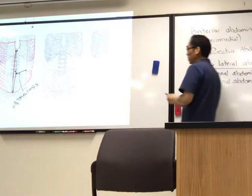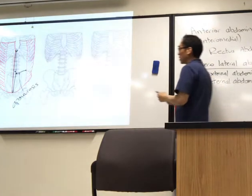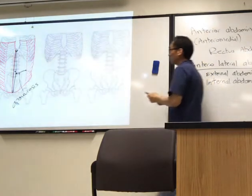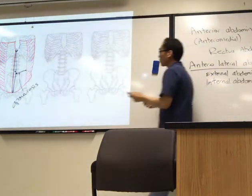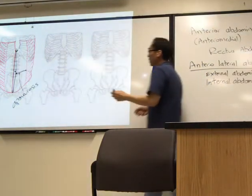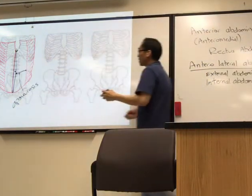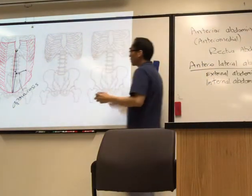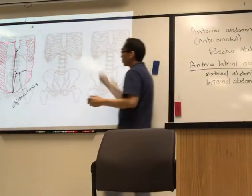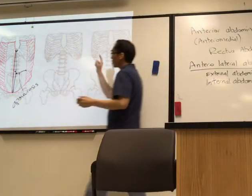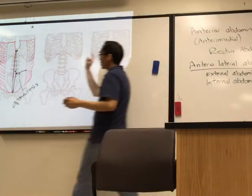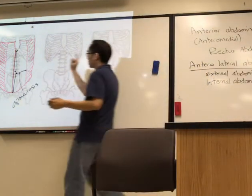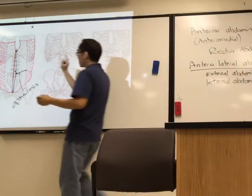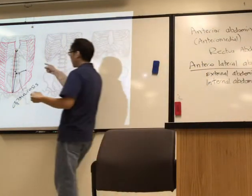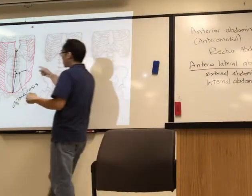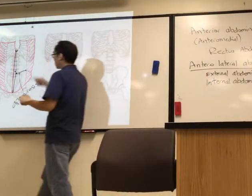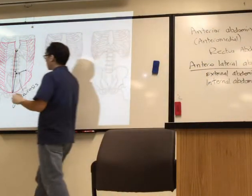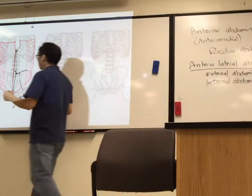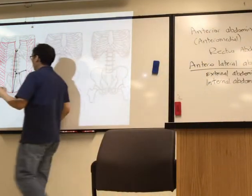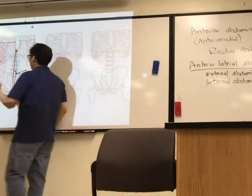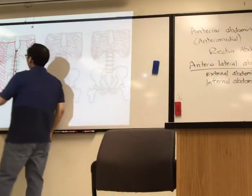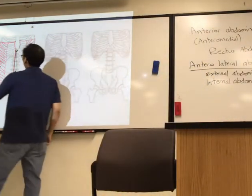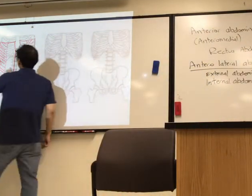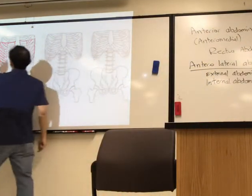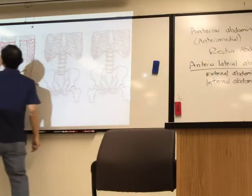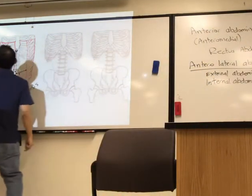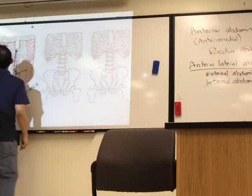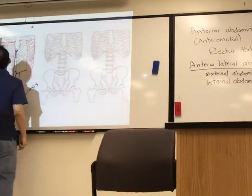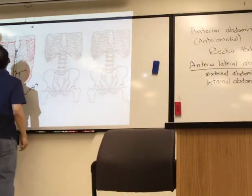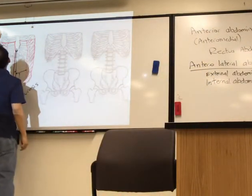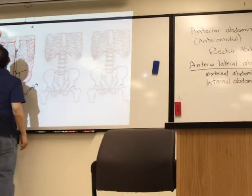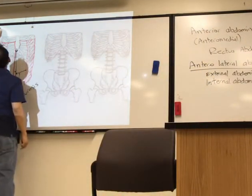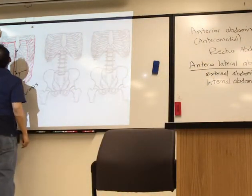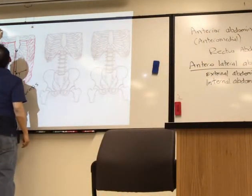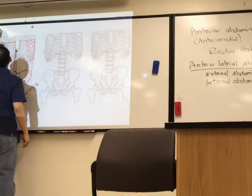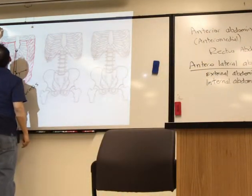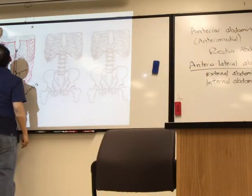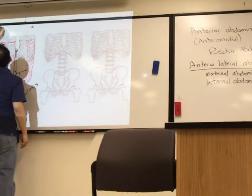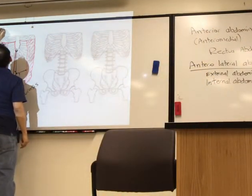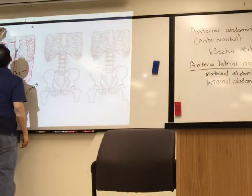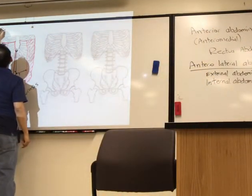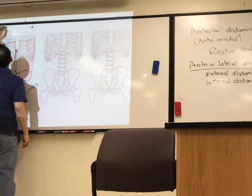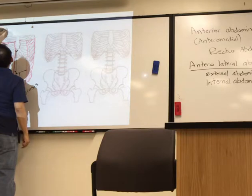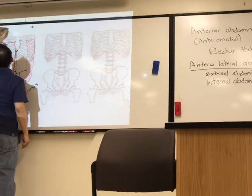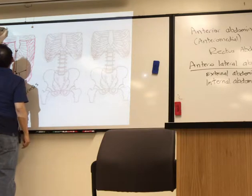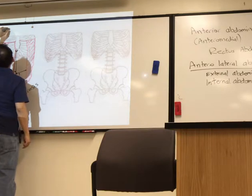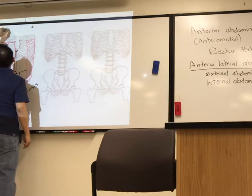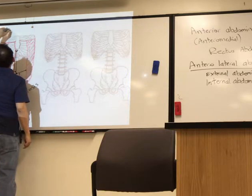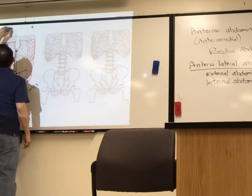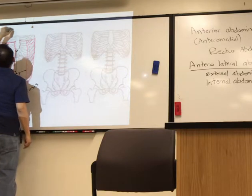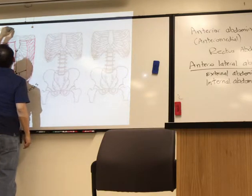Let me be clear with my label. This is external abdominal oblique.